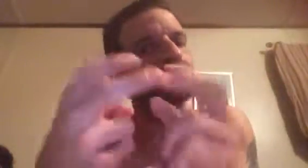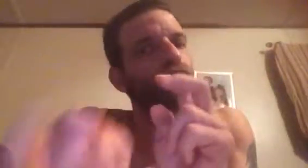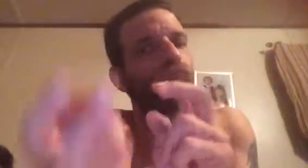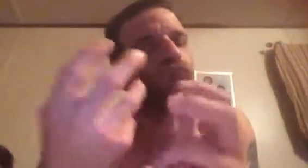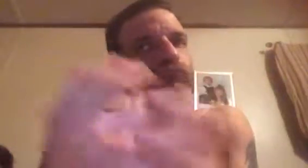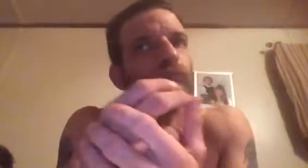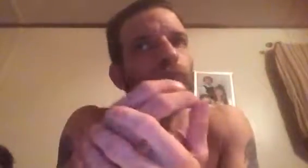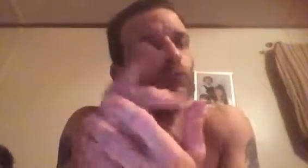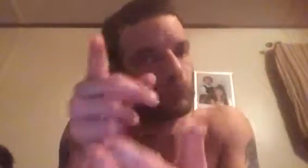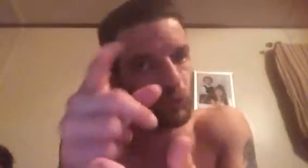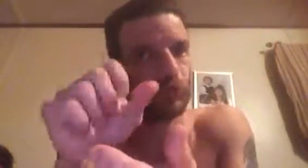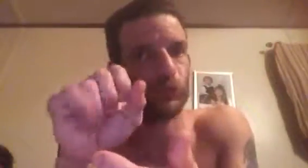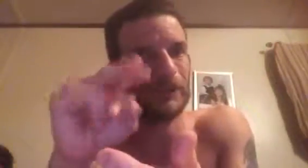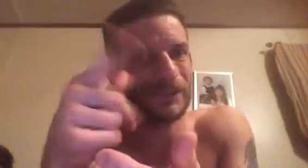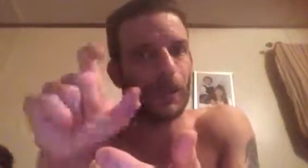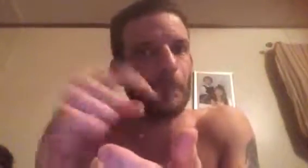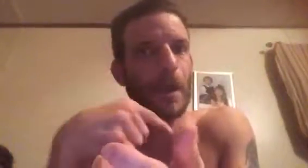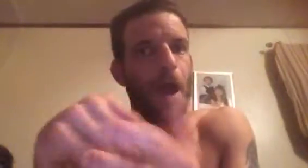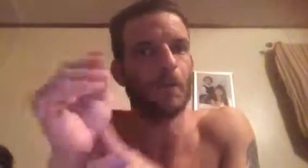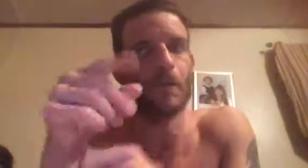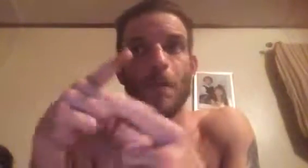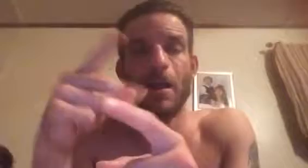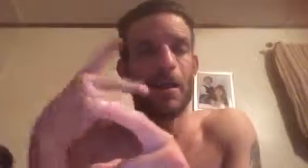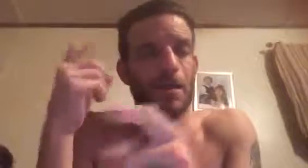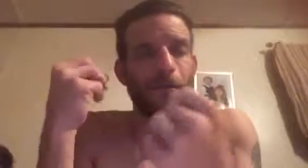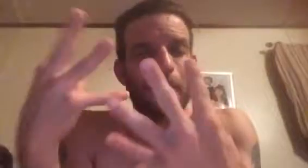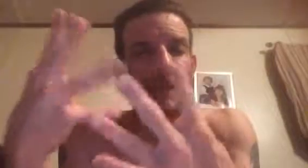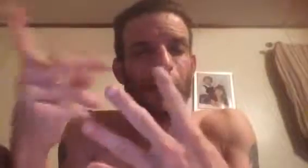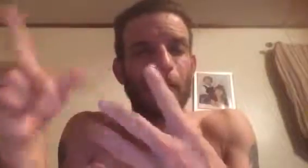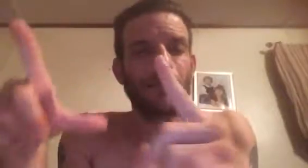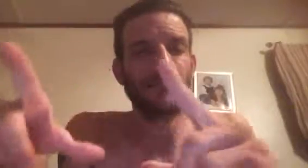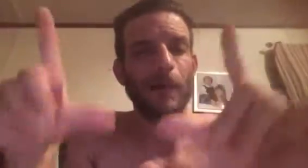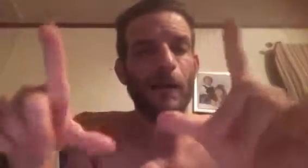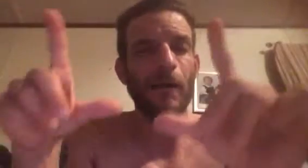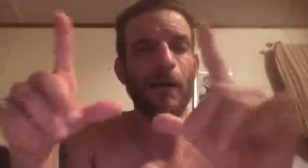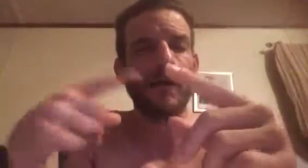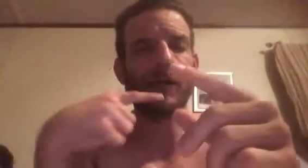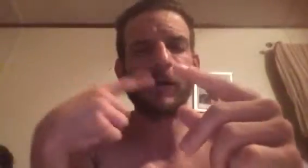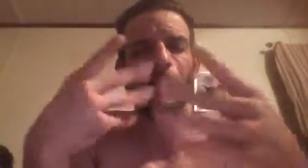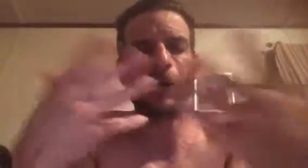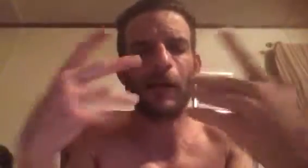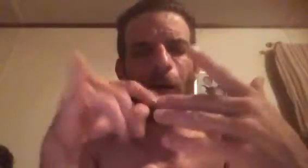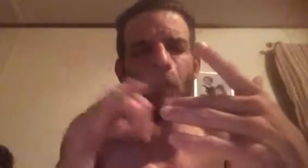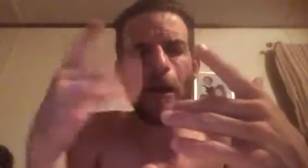year. He's got that car running pretty good as well. We'll see her coming up in just a moment, but right now it's Chris Dipke, 2014 winner, up against